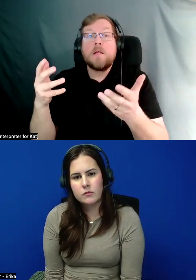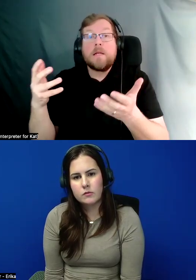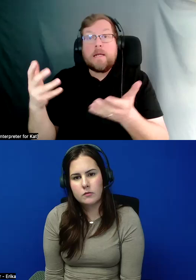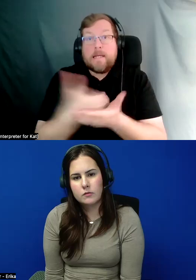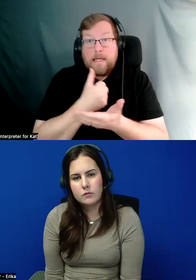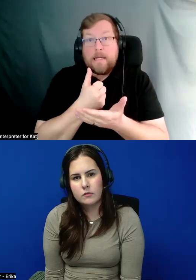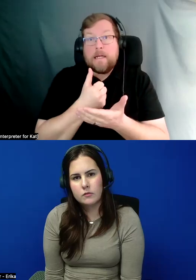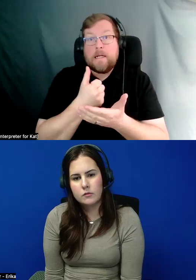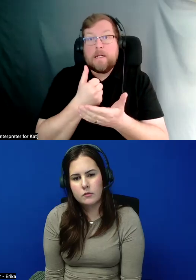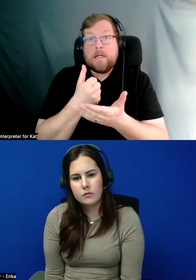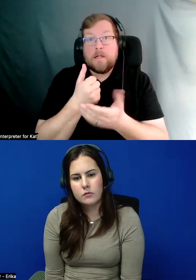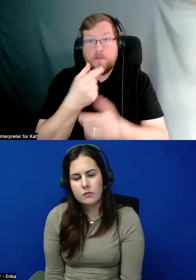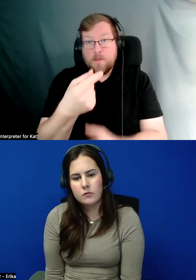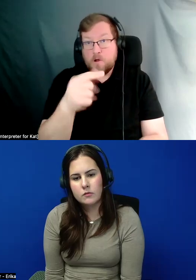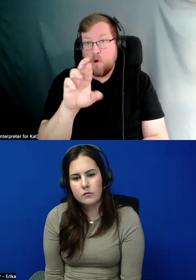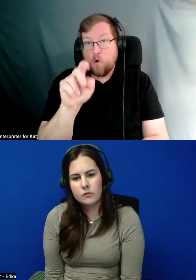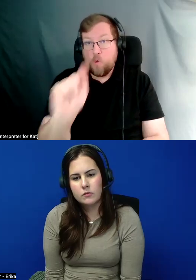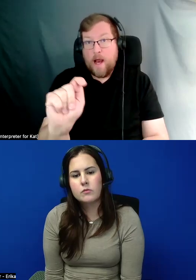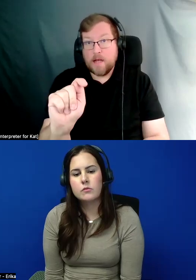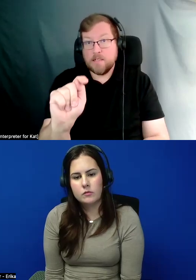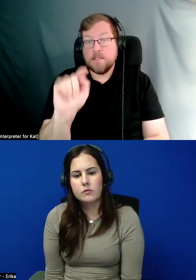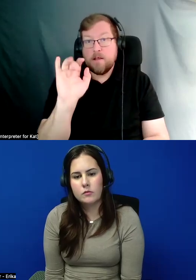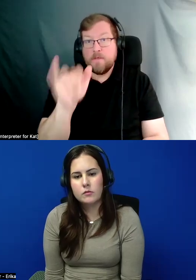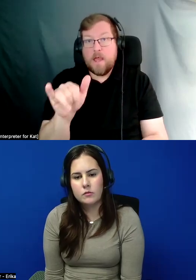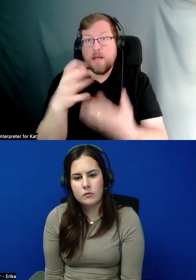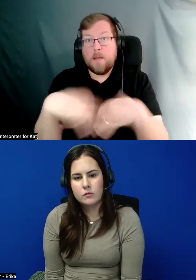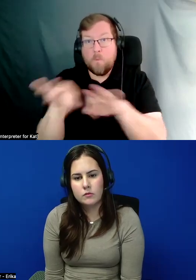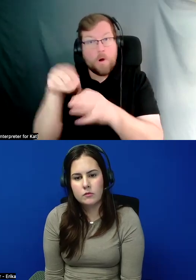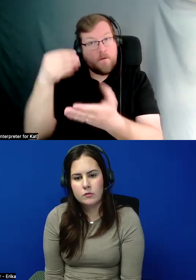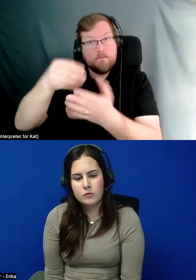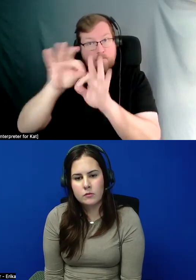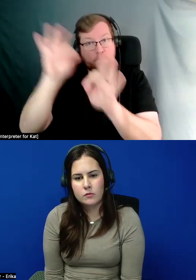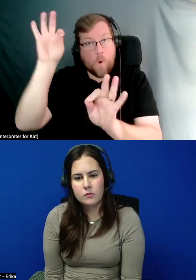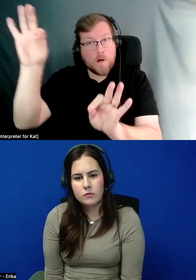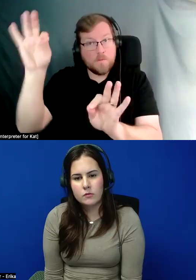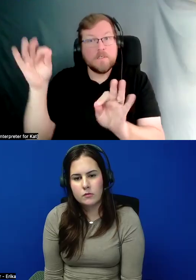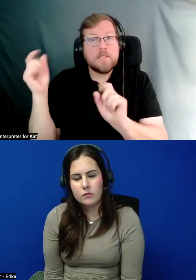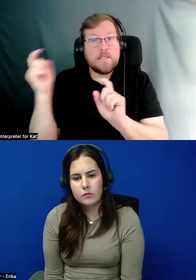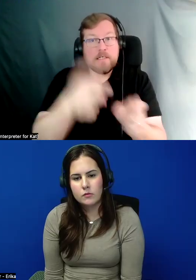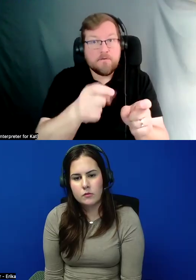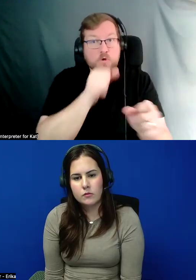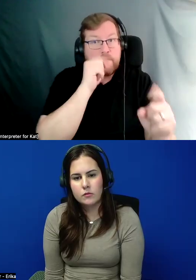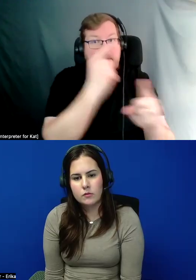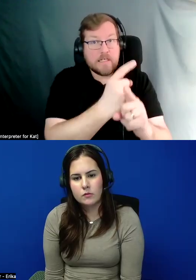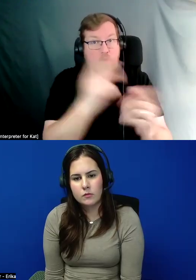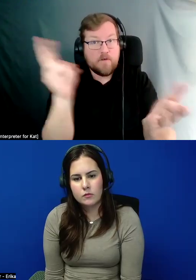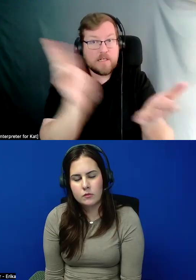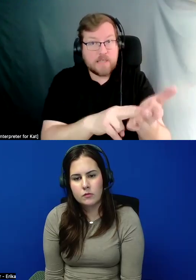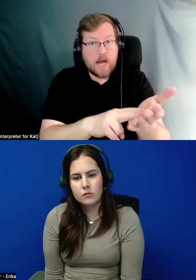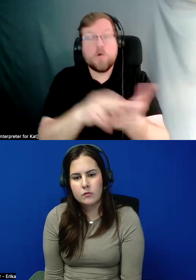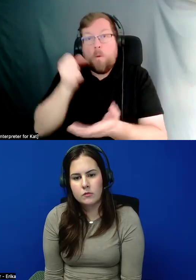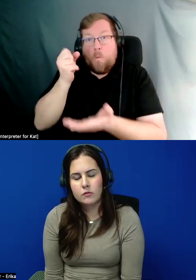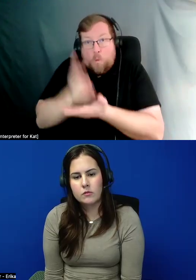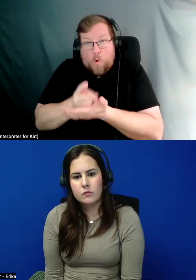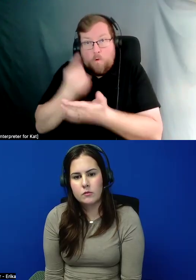form important grant to her sister so she could sign it and be able to get the grant. So I really liked